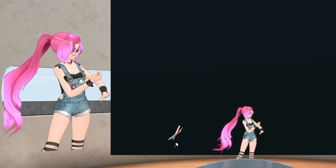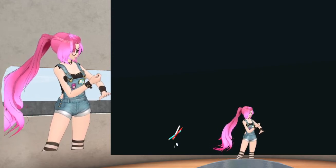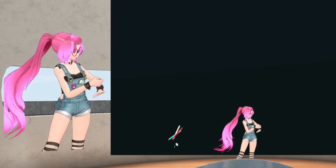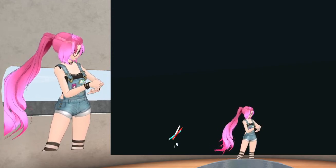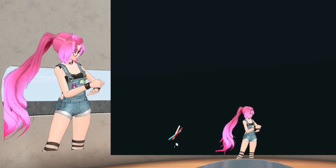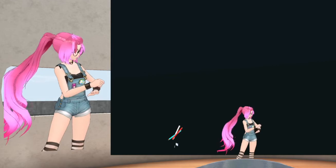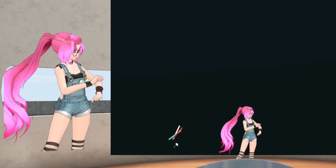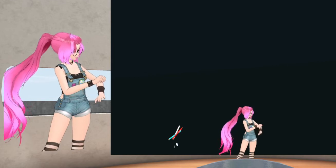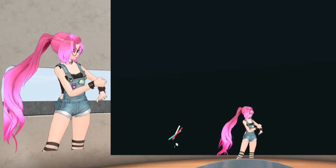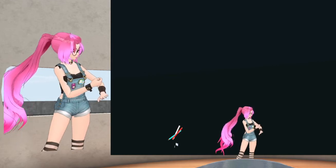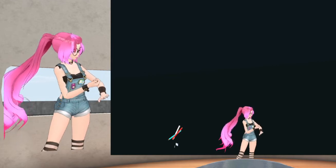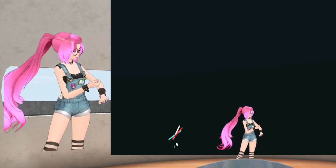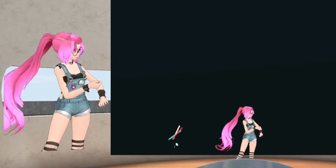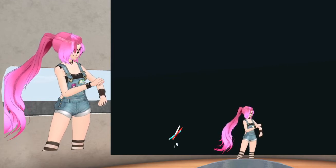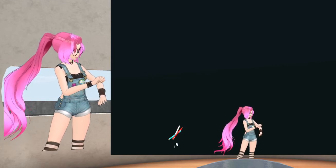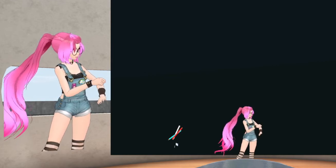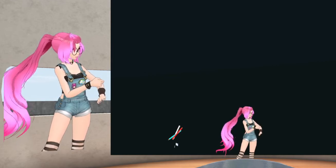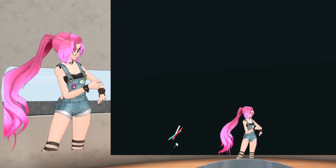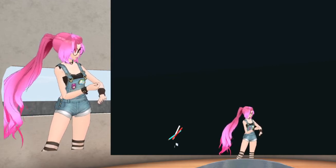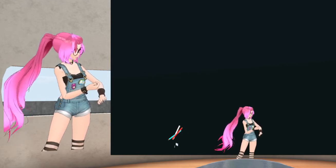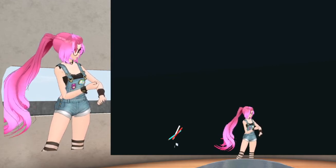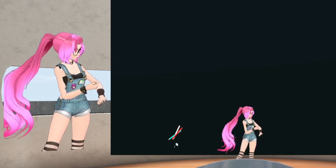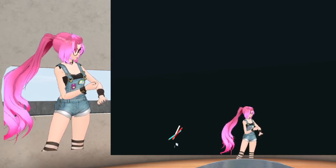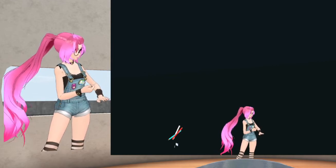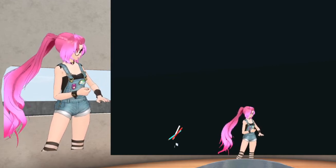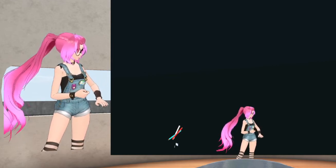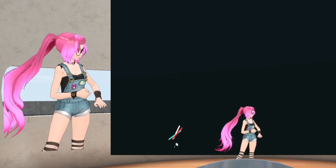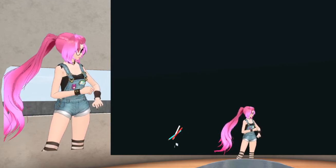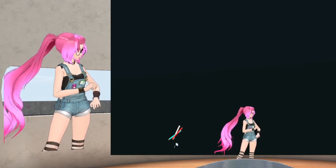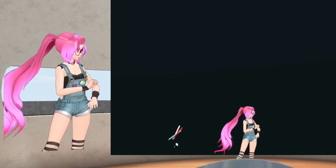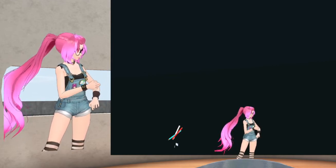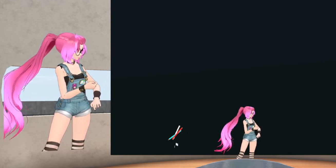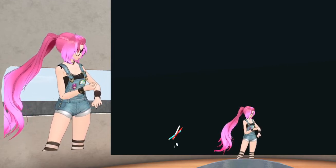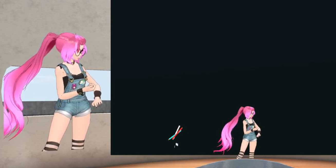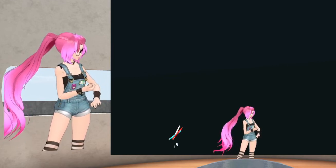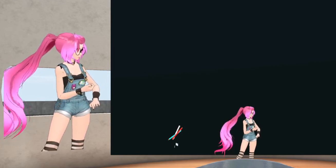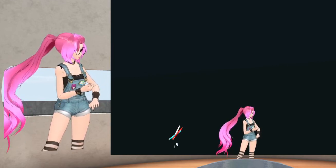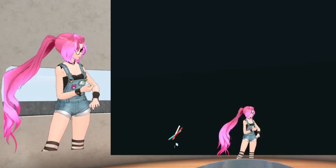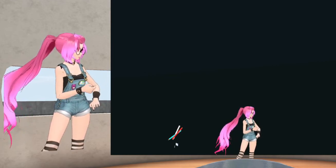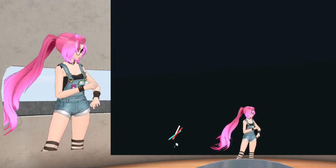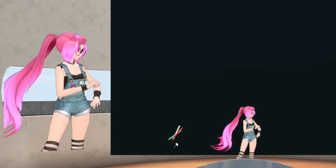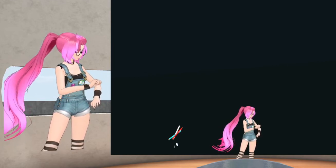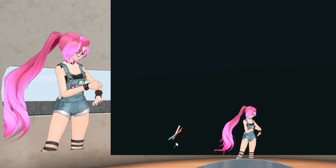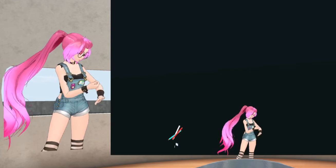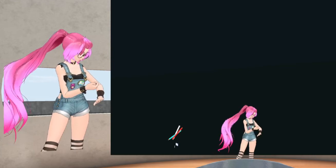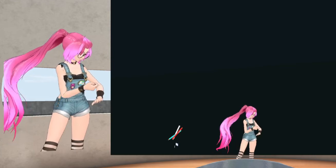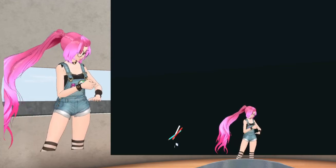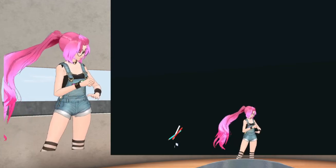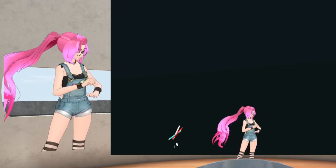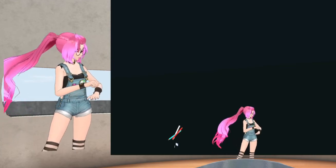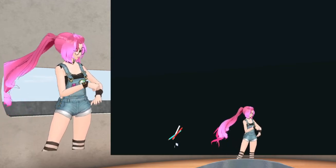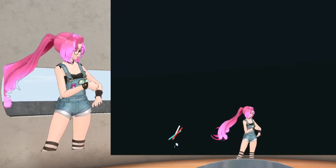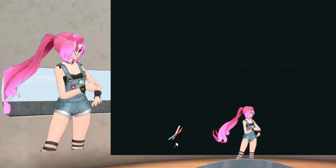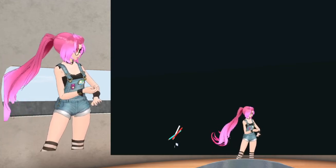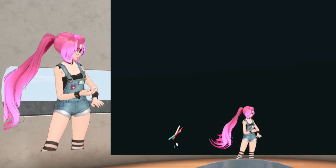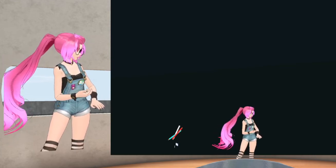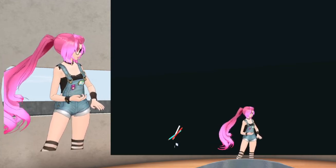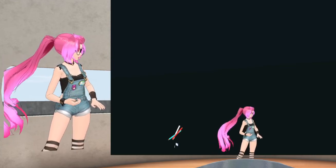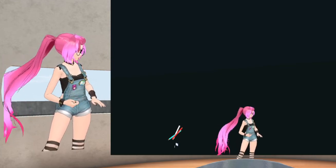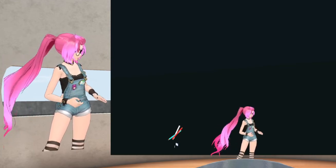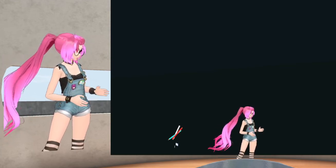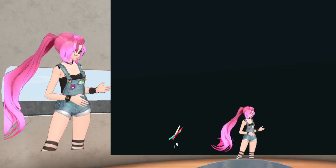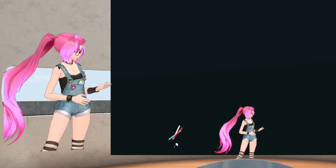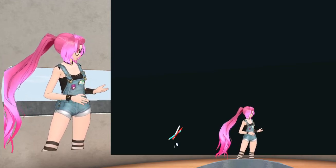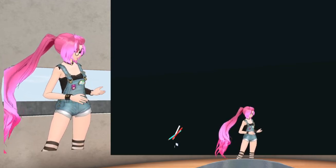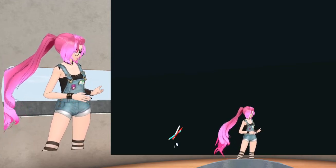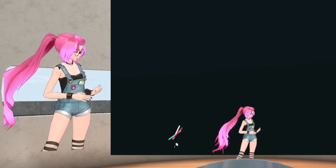Does that kind of feel weird? If it's comfortable to do. I just started, so I don't know yet. Okay, well if it feels comfortable, then